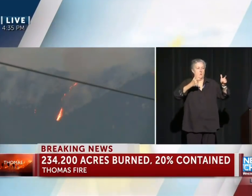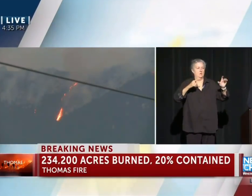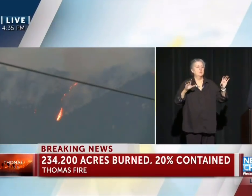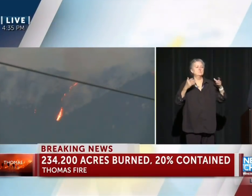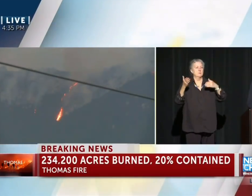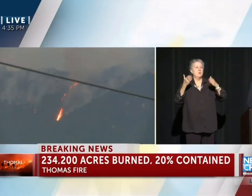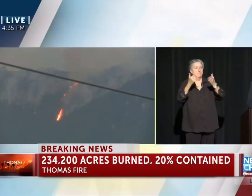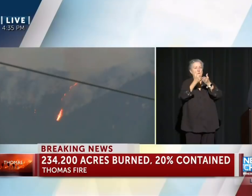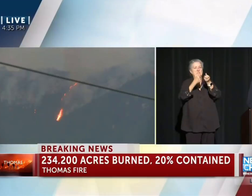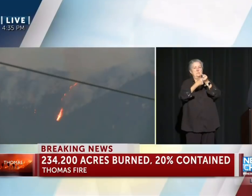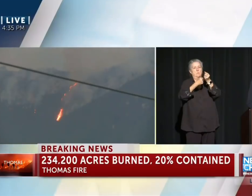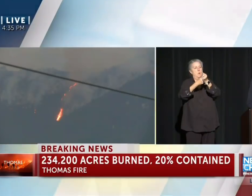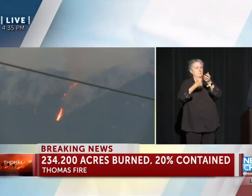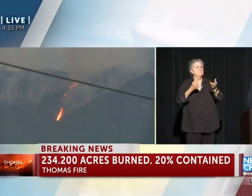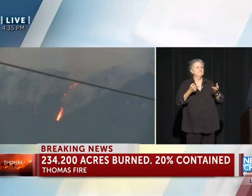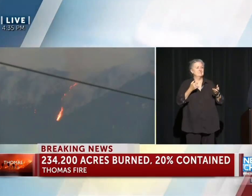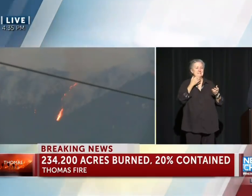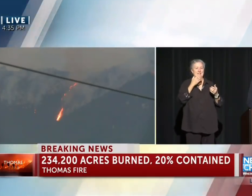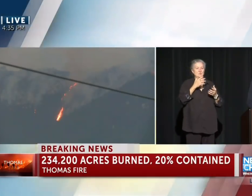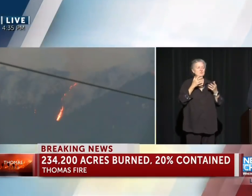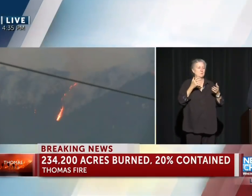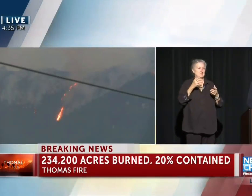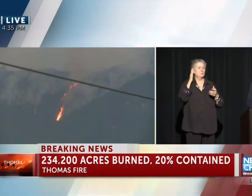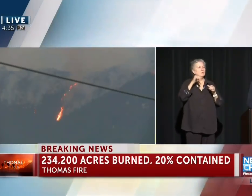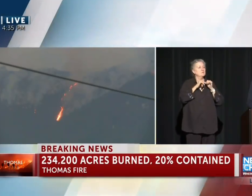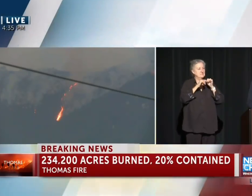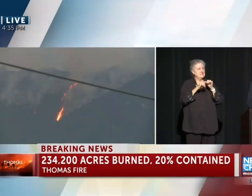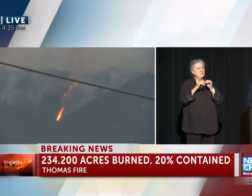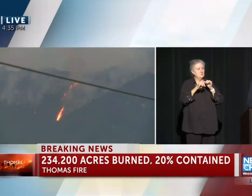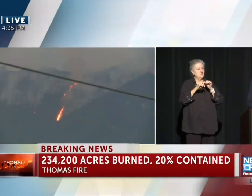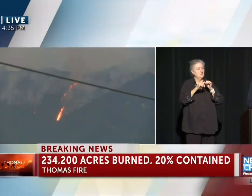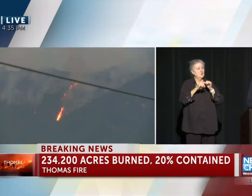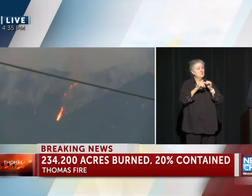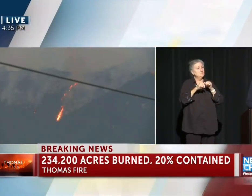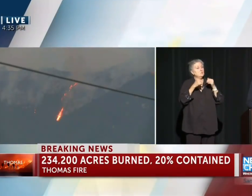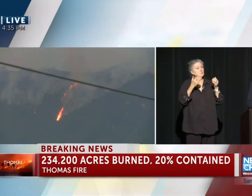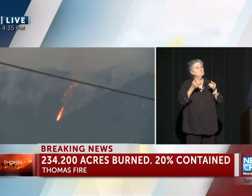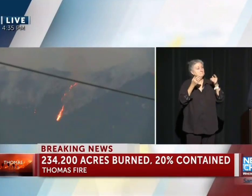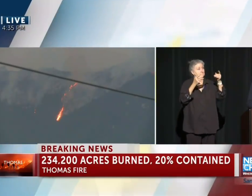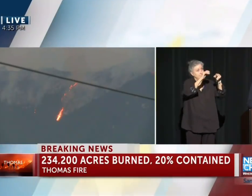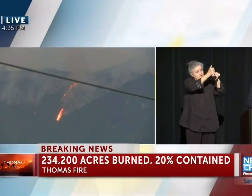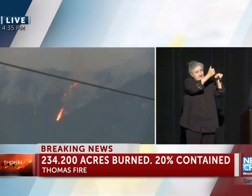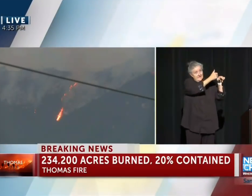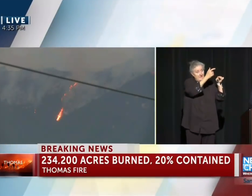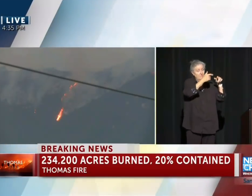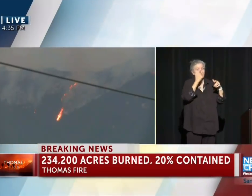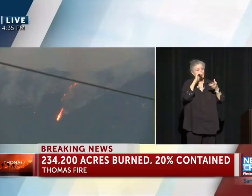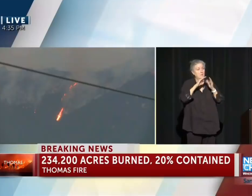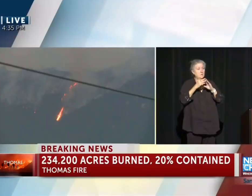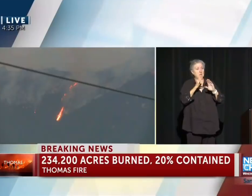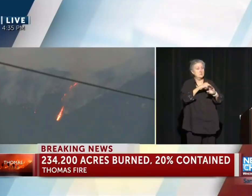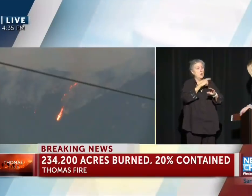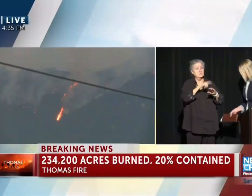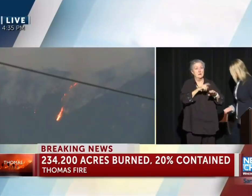been offering support. So thank you so much, and we'll continue to be there for our community as long as we're needed.